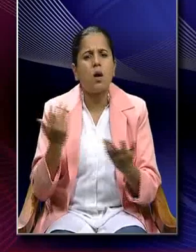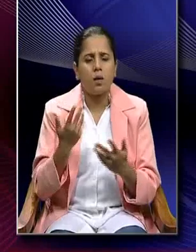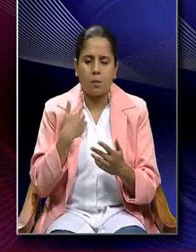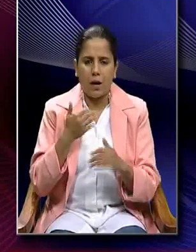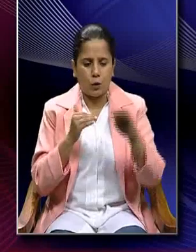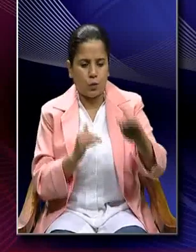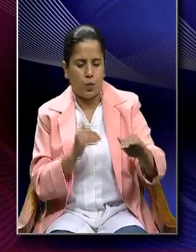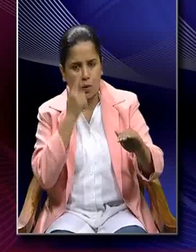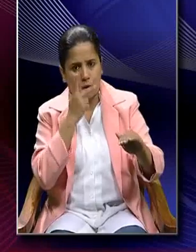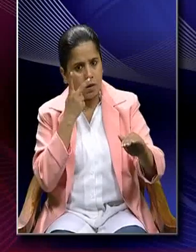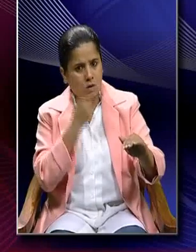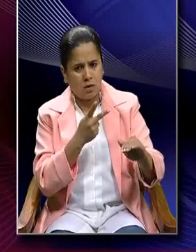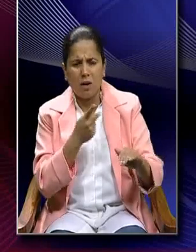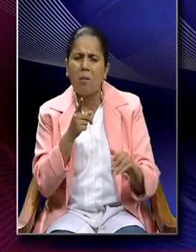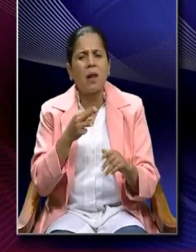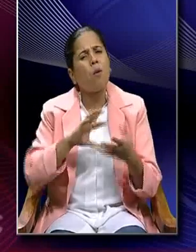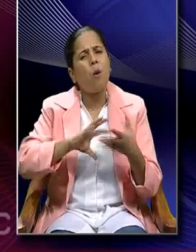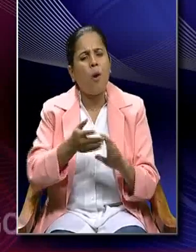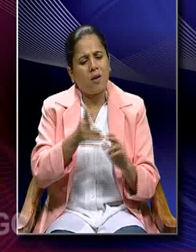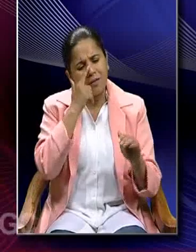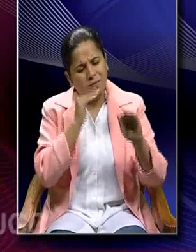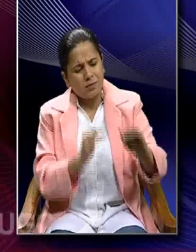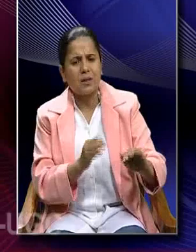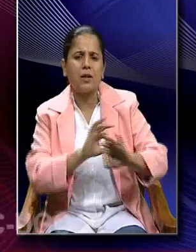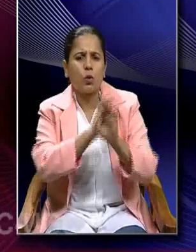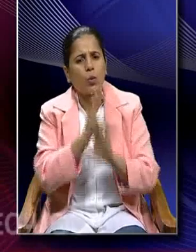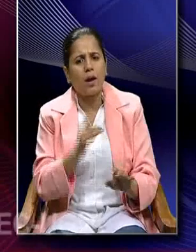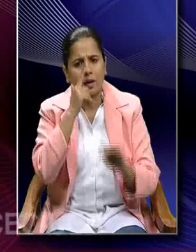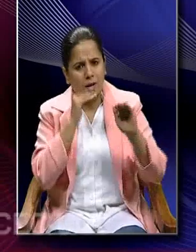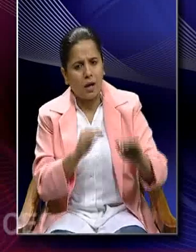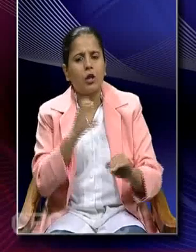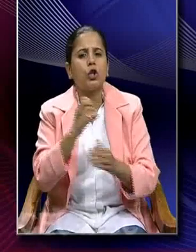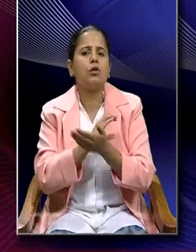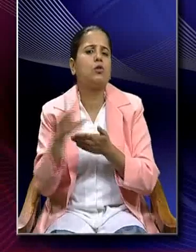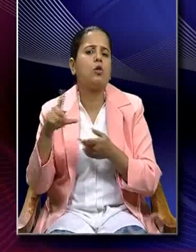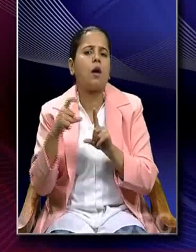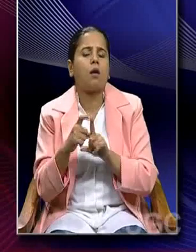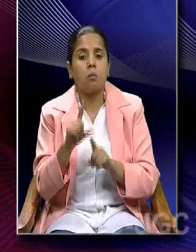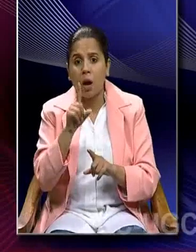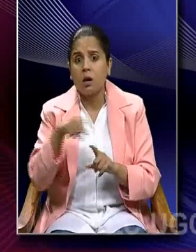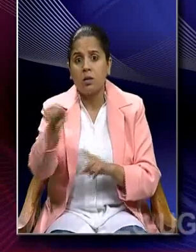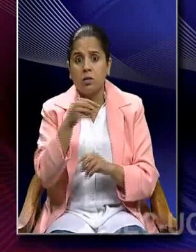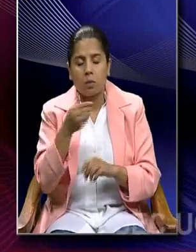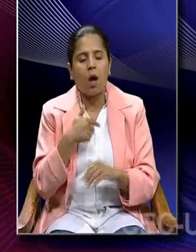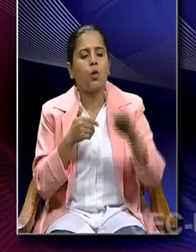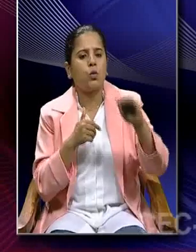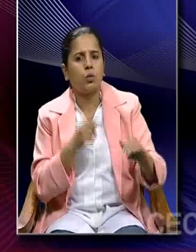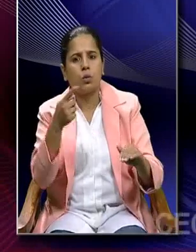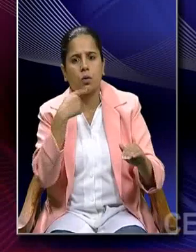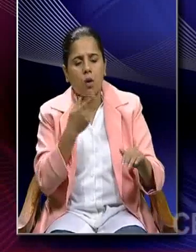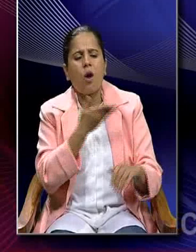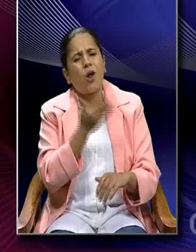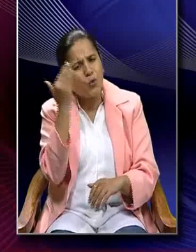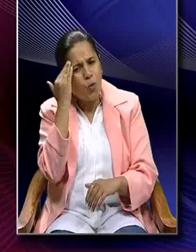girl, is it not obvious that she is a girl child? In a certain sense, indeed, if you see a little girl, you know she is a